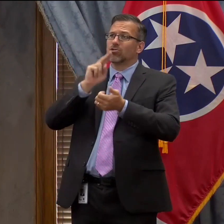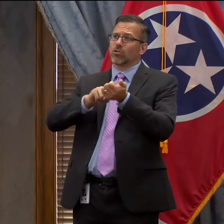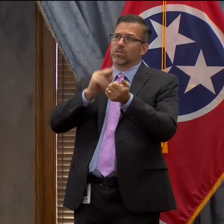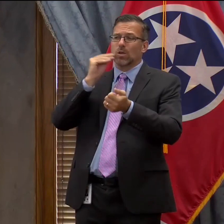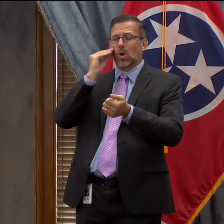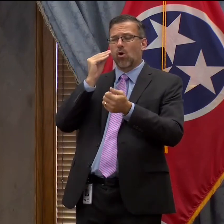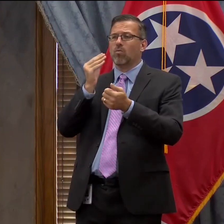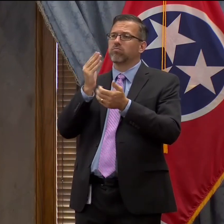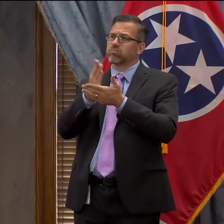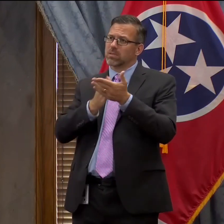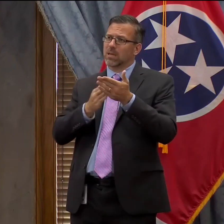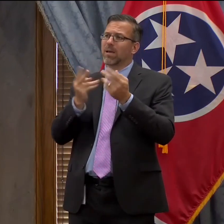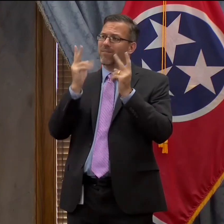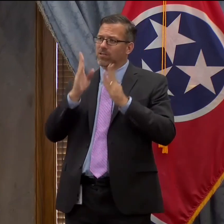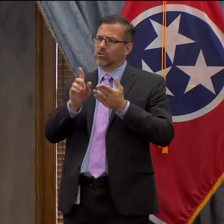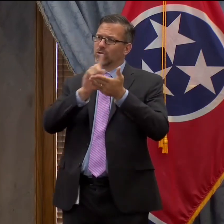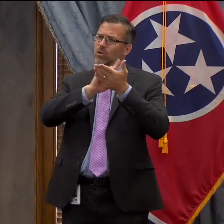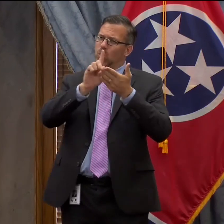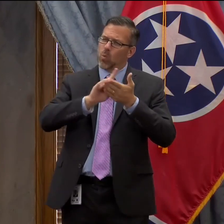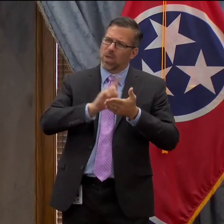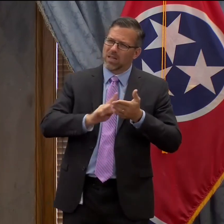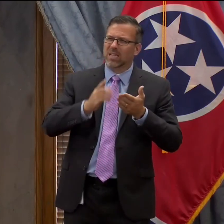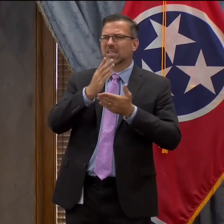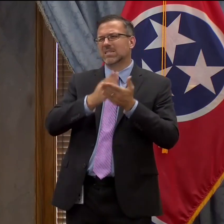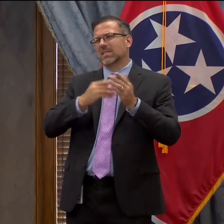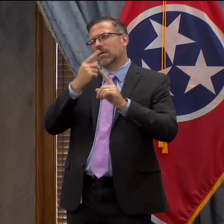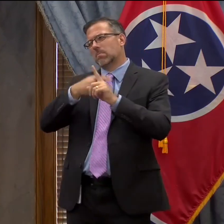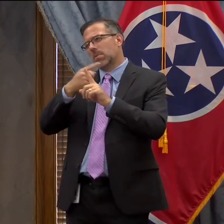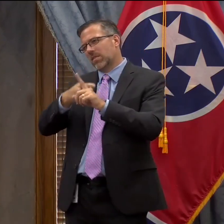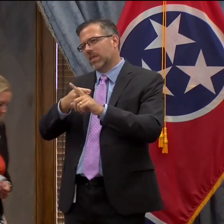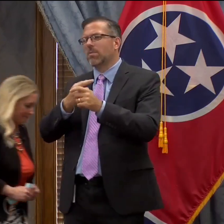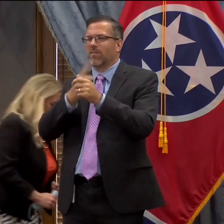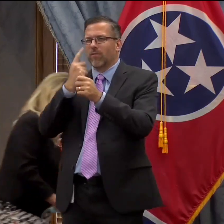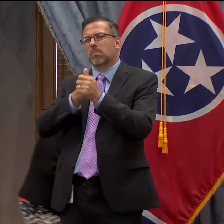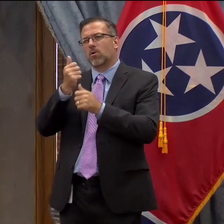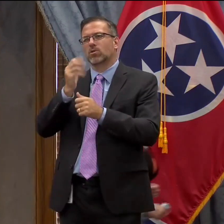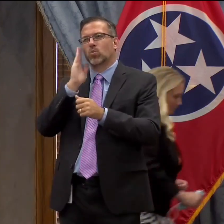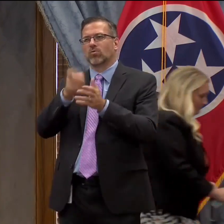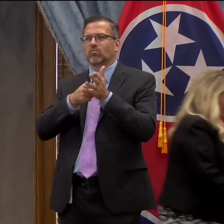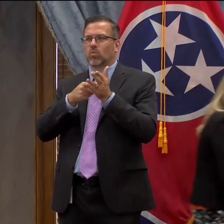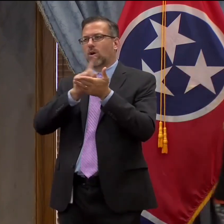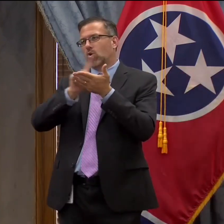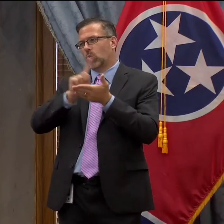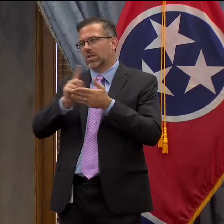monthly, some are twice weekly, but for most, that'll be weekly. Thank you both.